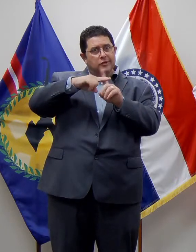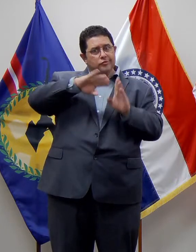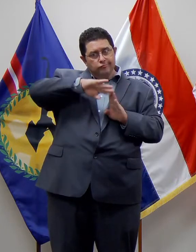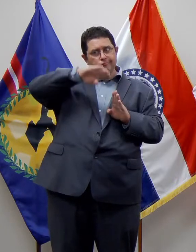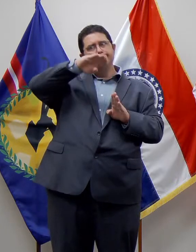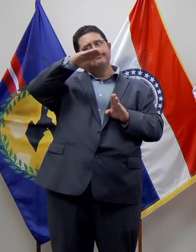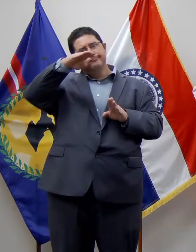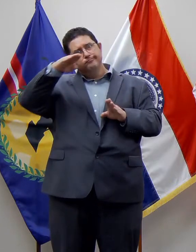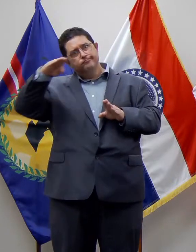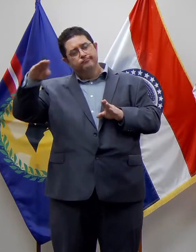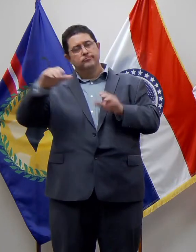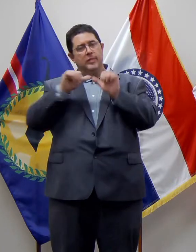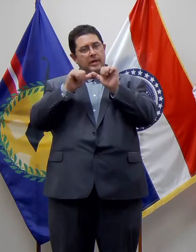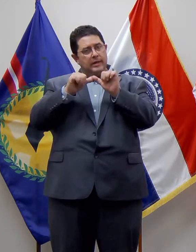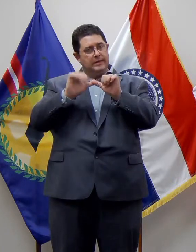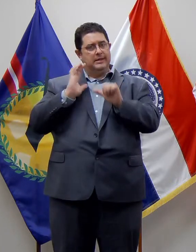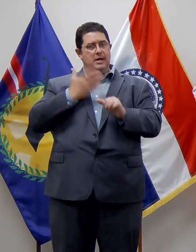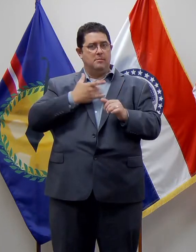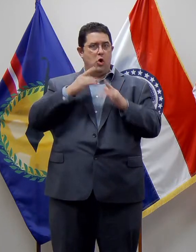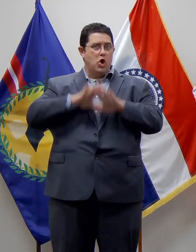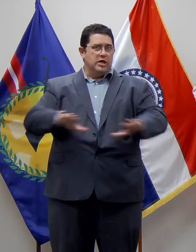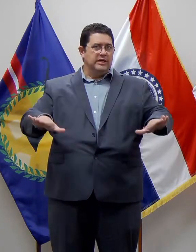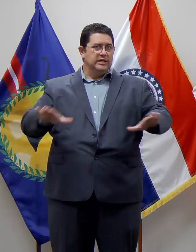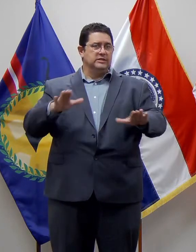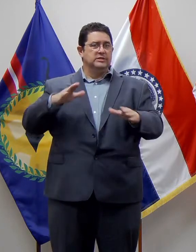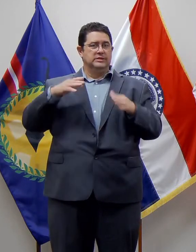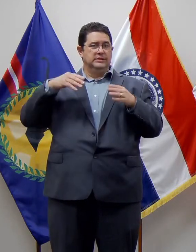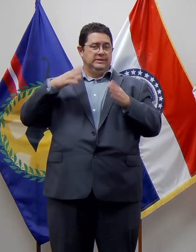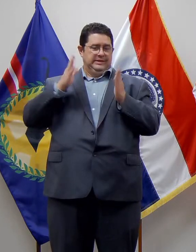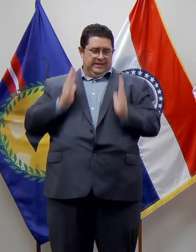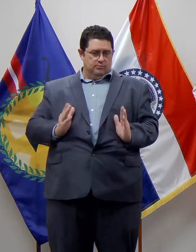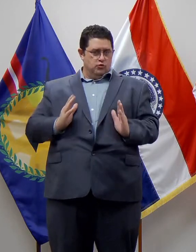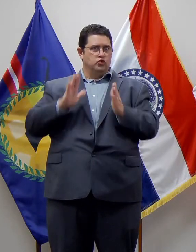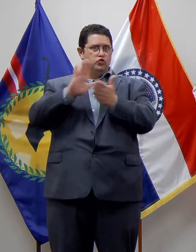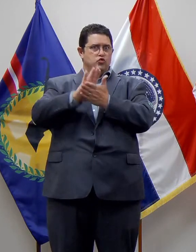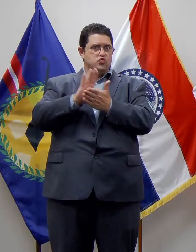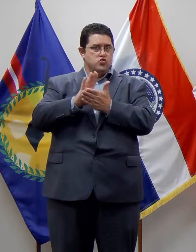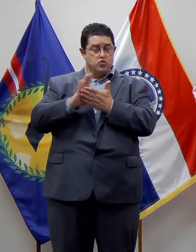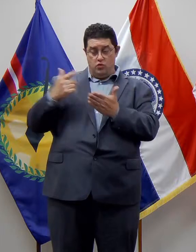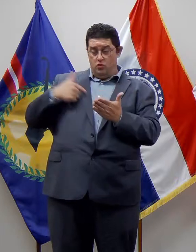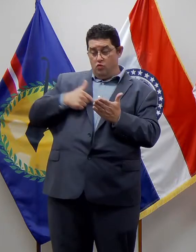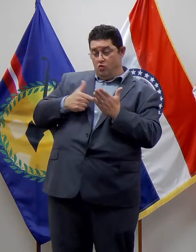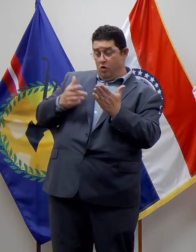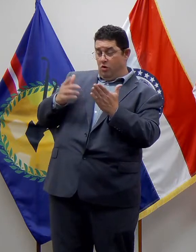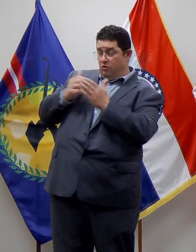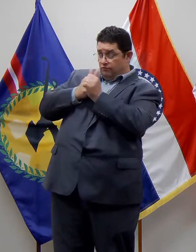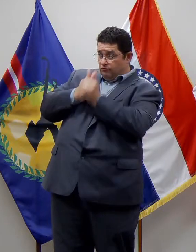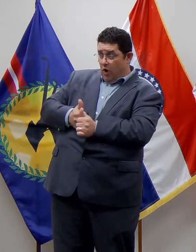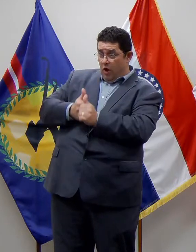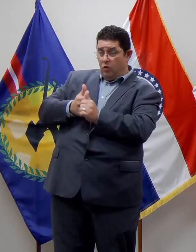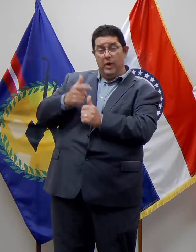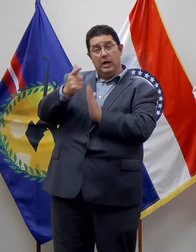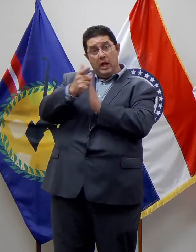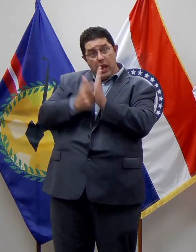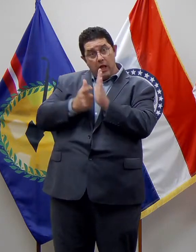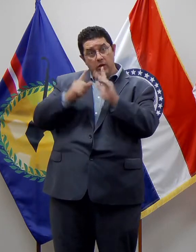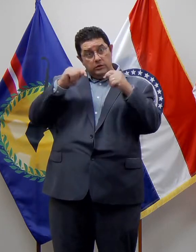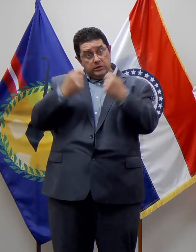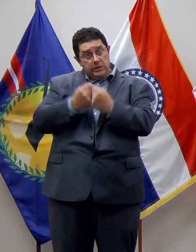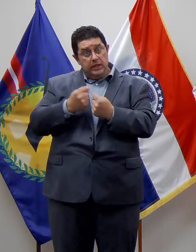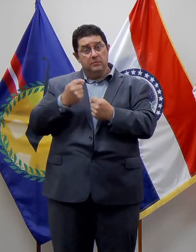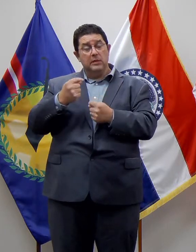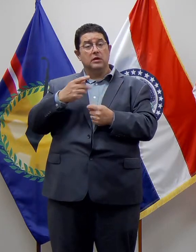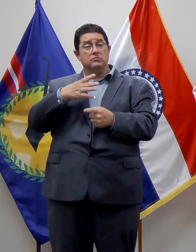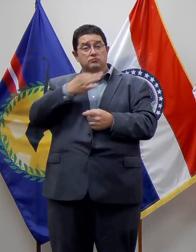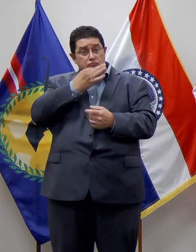our kids in in-person school. We're following the guidance of the court and the guidance of our legal team, and I believe it to be the